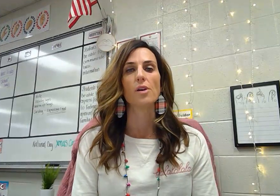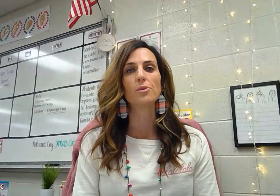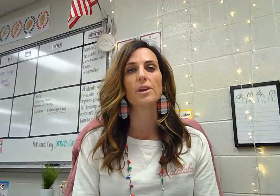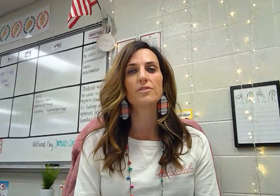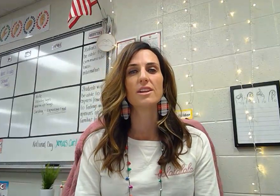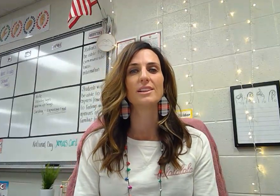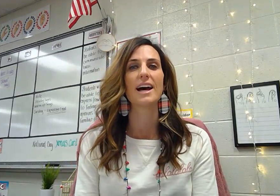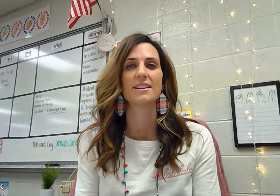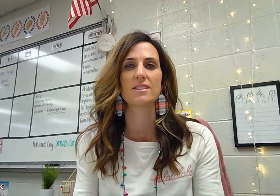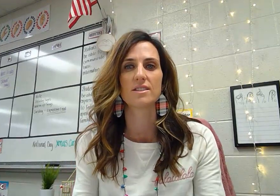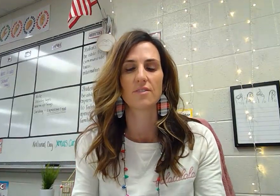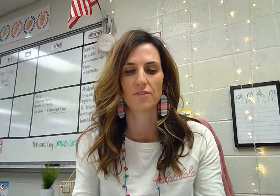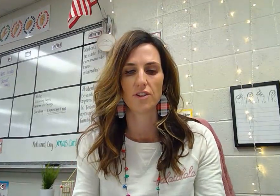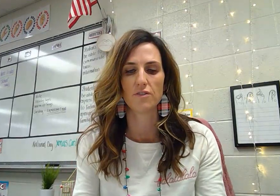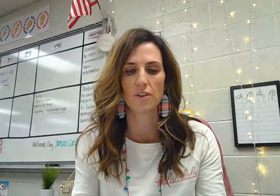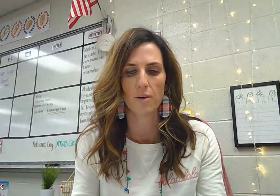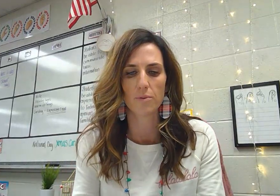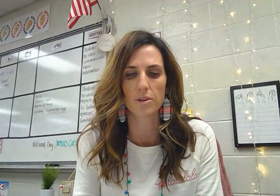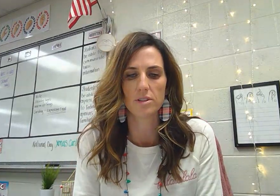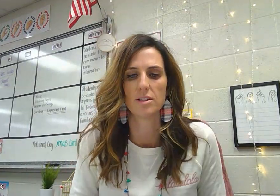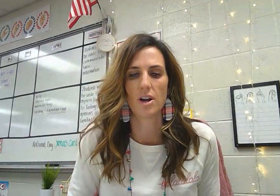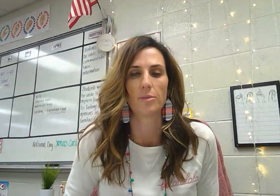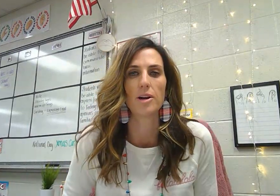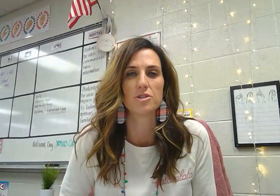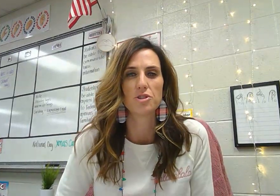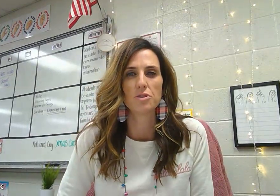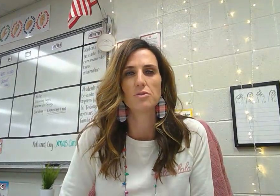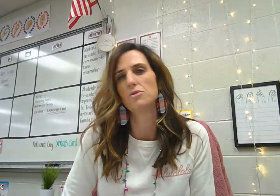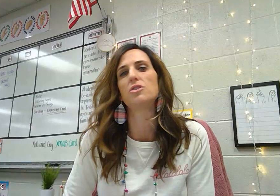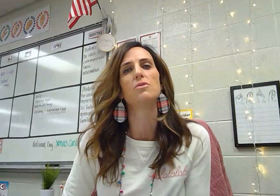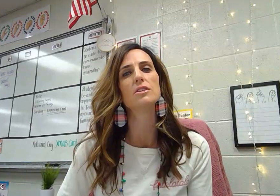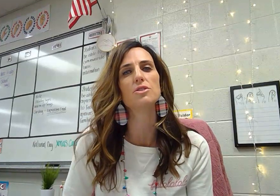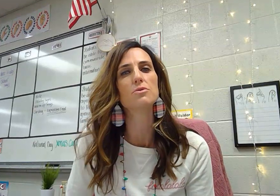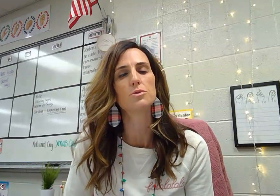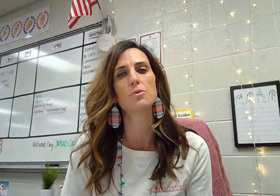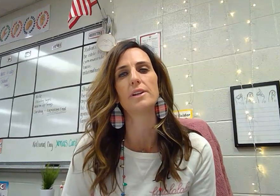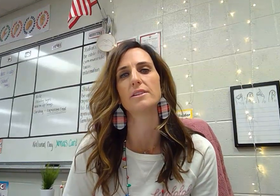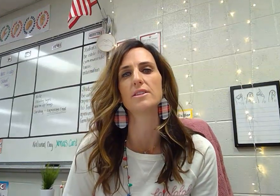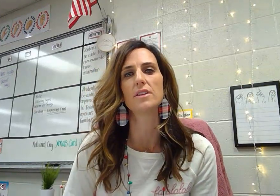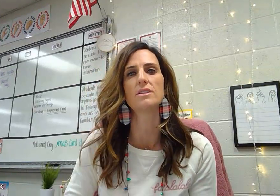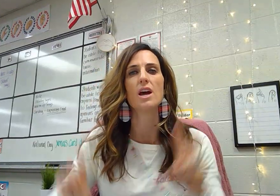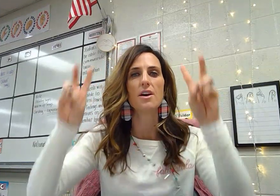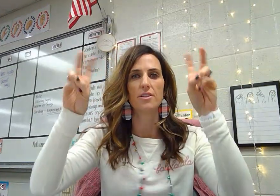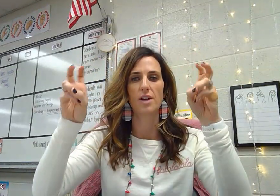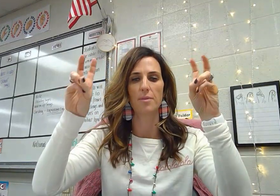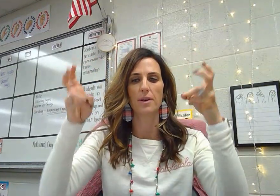Okay, we're ready for the last few vocab words on our Part 2, Unit 2, School and Activities. The topic